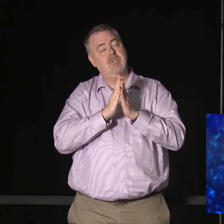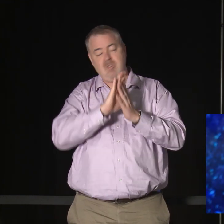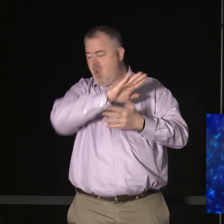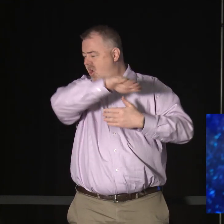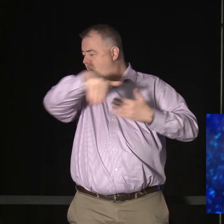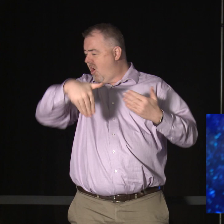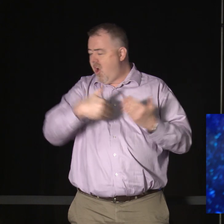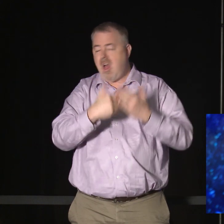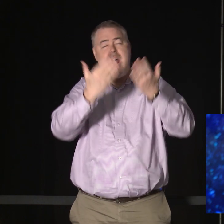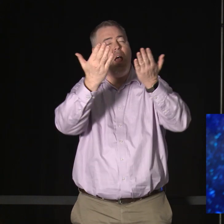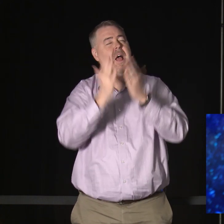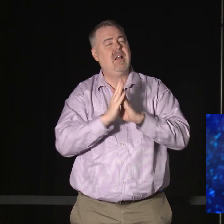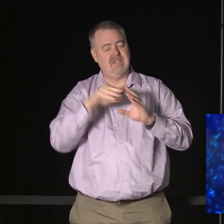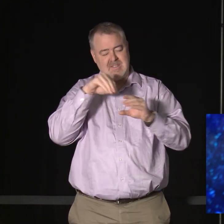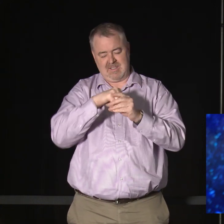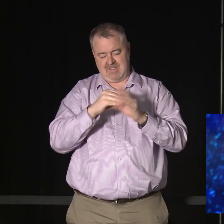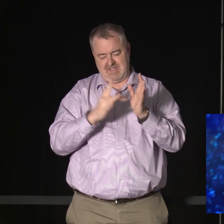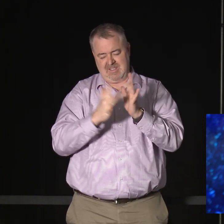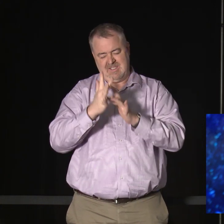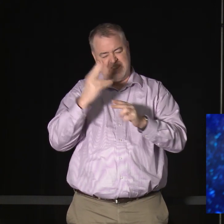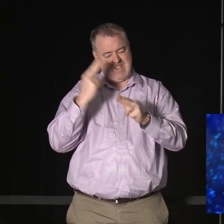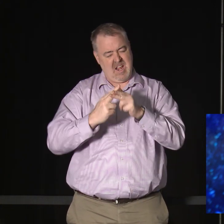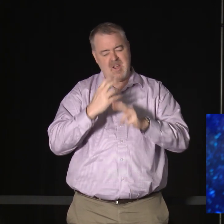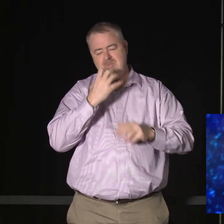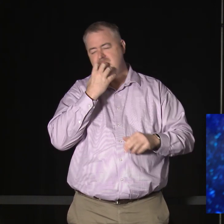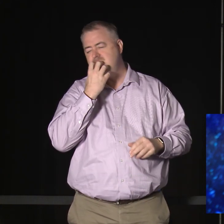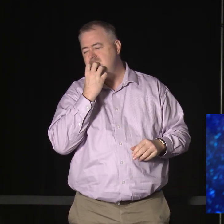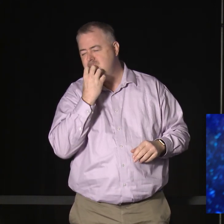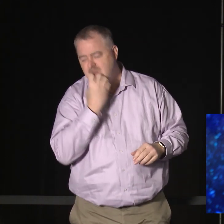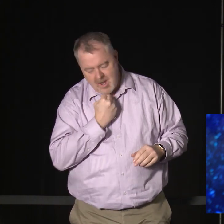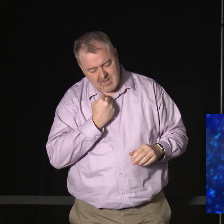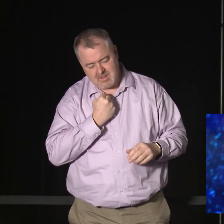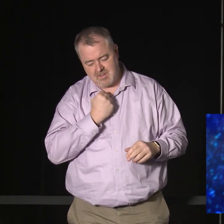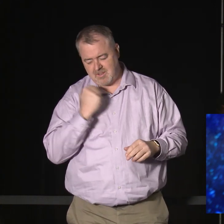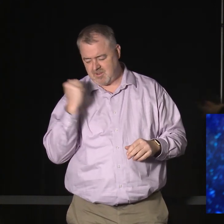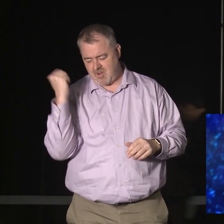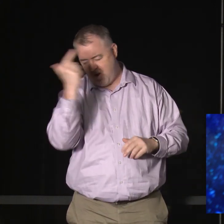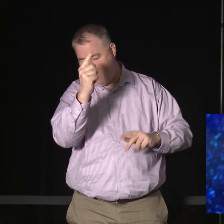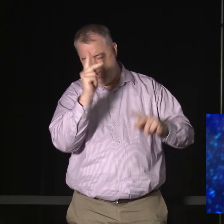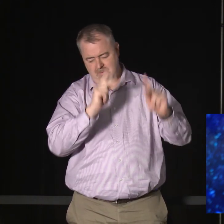precious name of Jesus. Let all of God's people say,